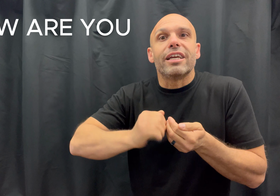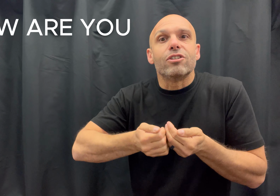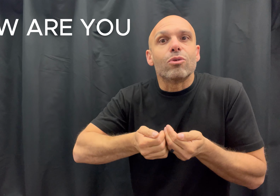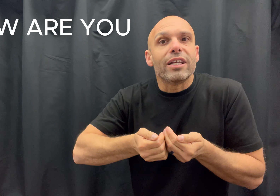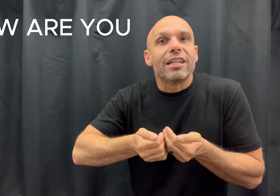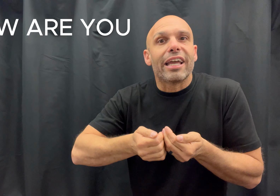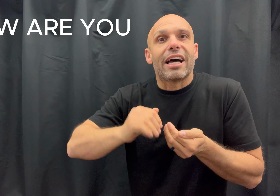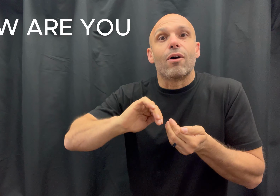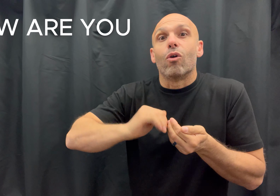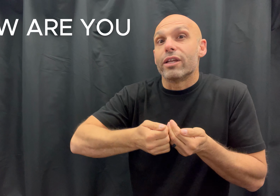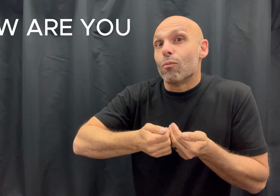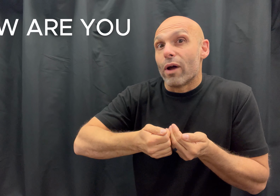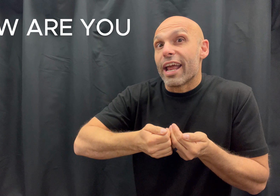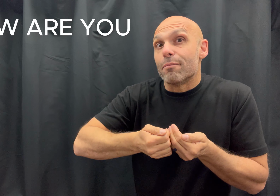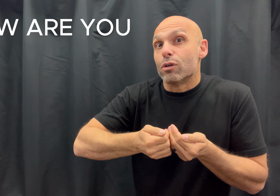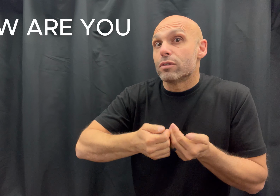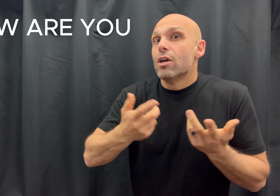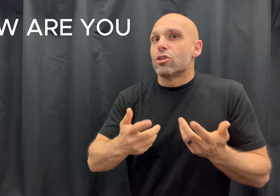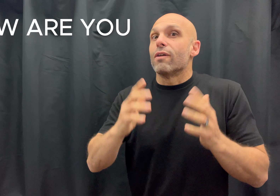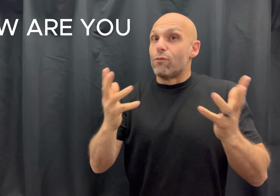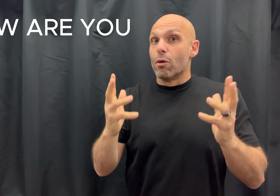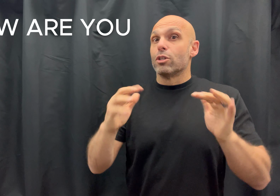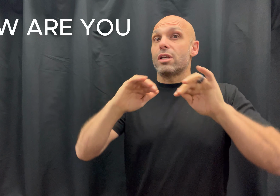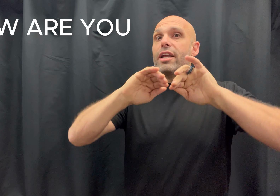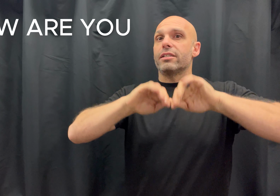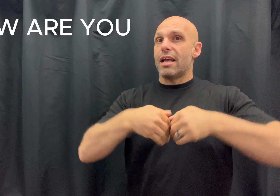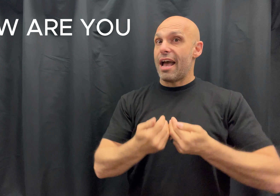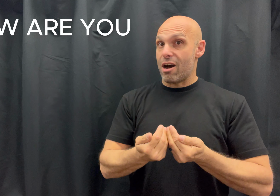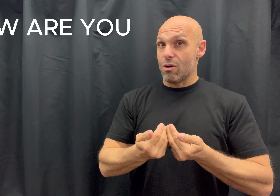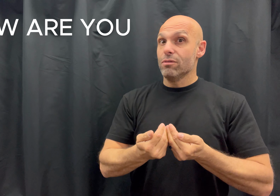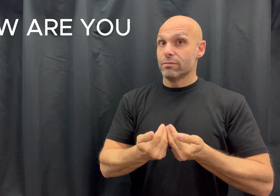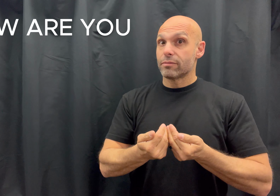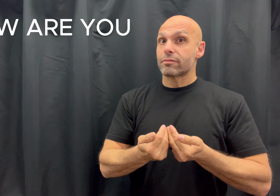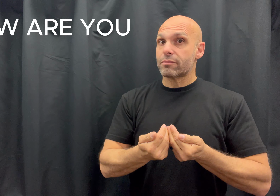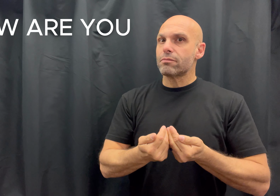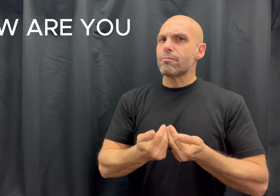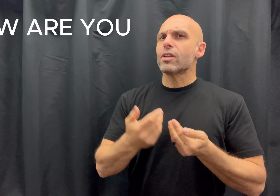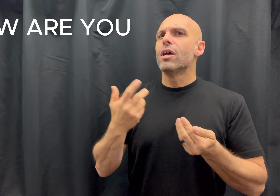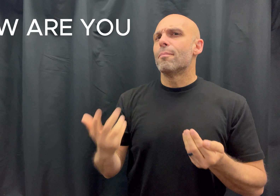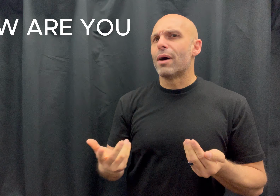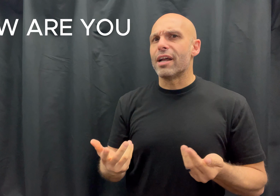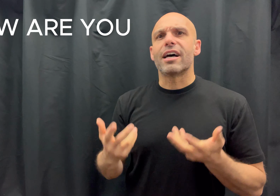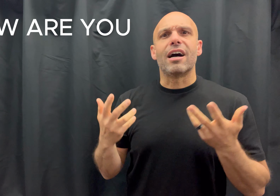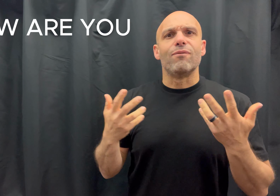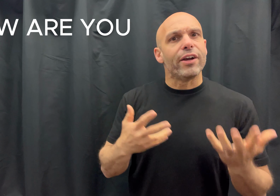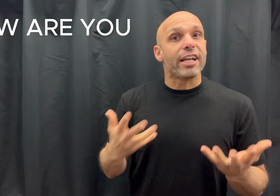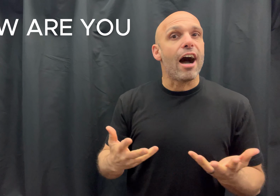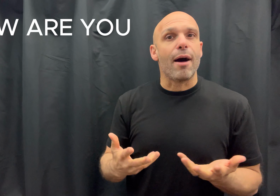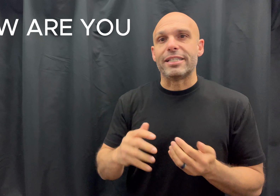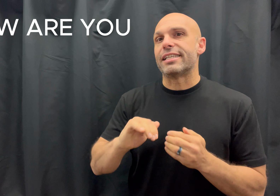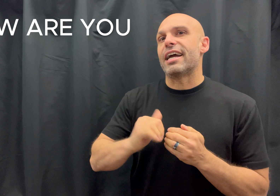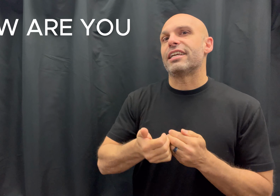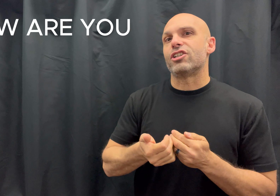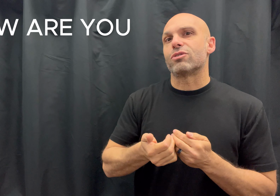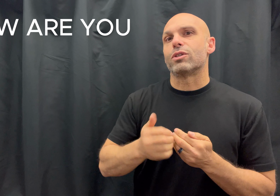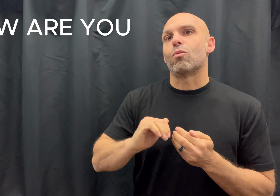into it like that. Only one hand moves. So the formal sign is how, but a very common sign is just with